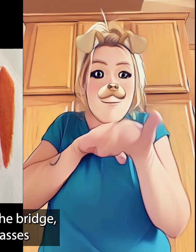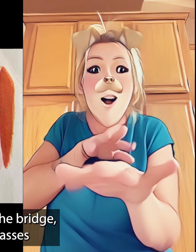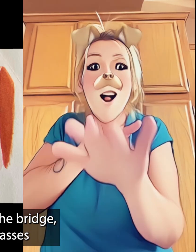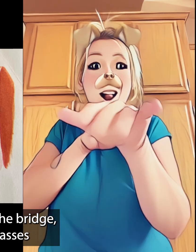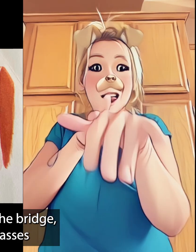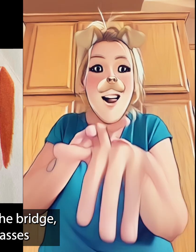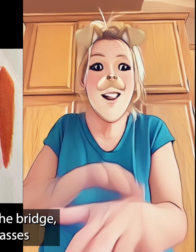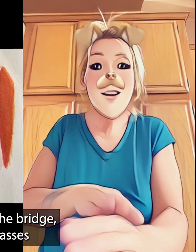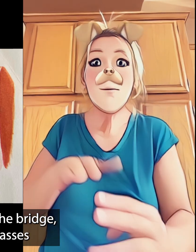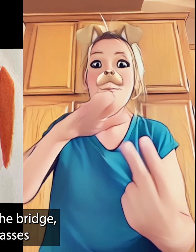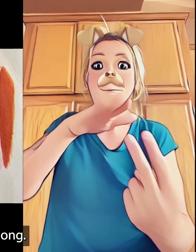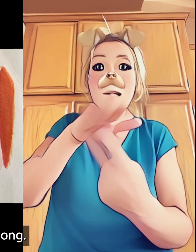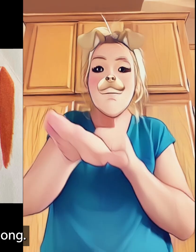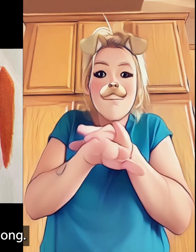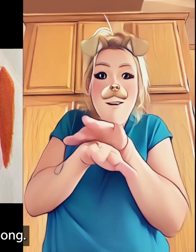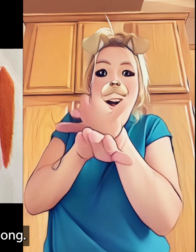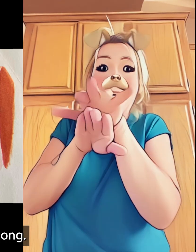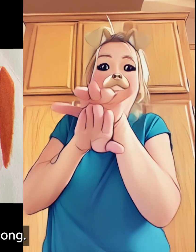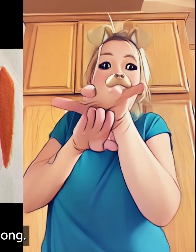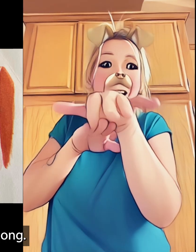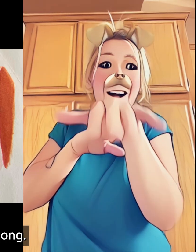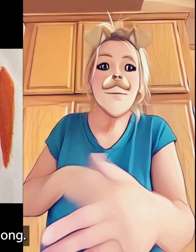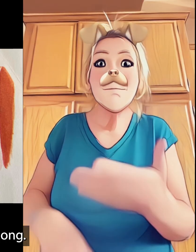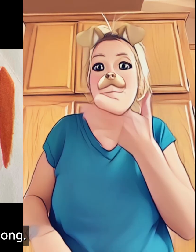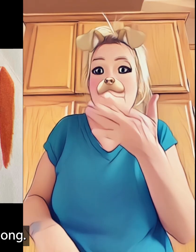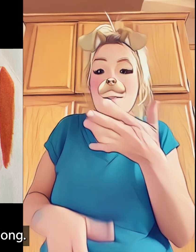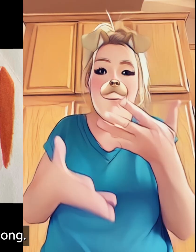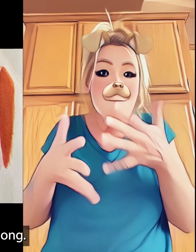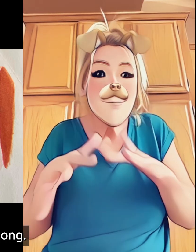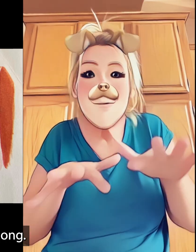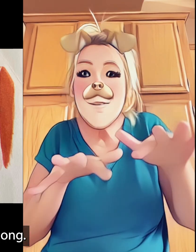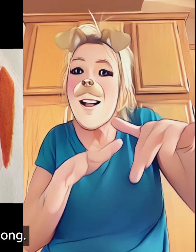bridge, smelling the grasses and running along.